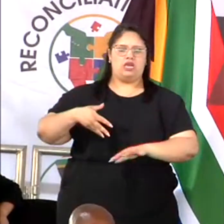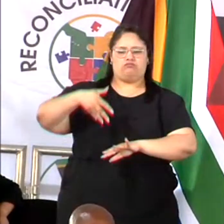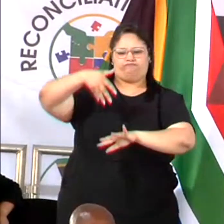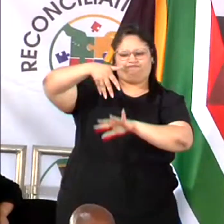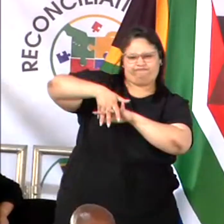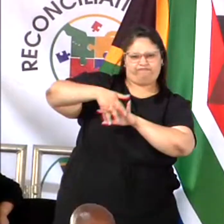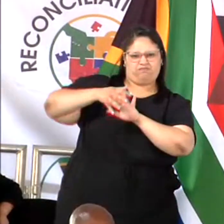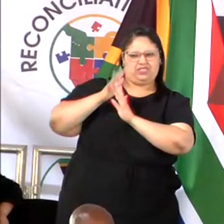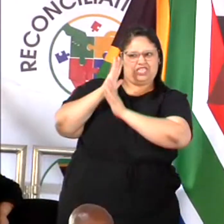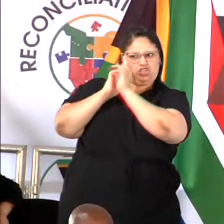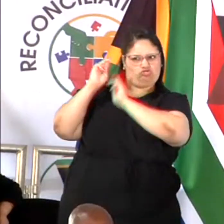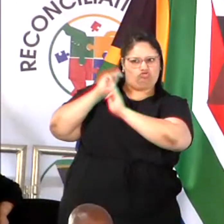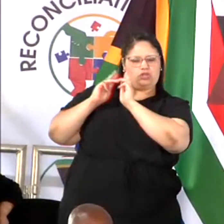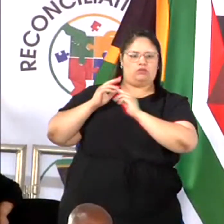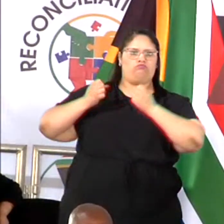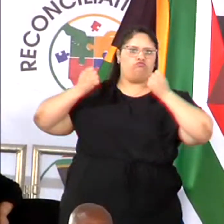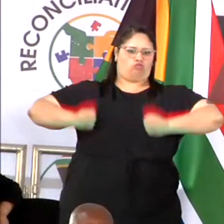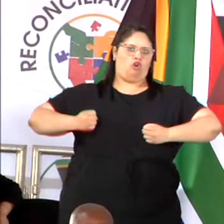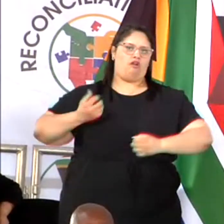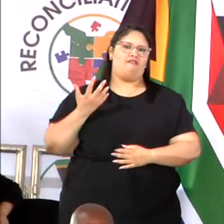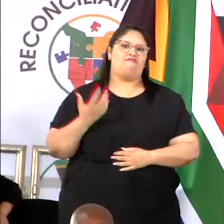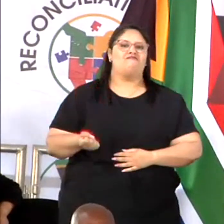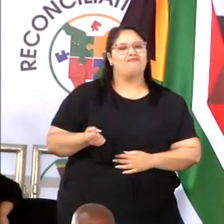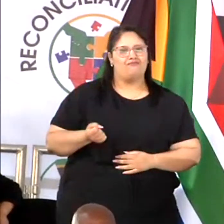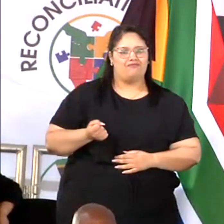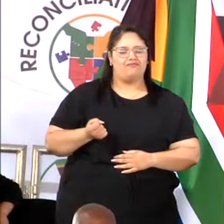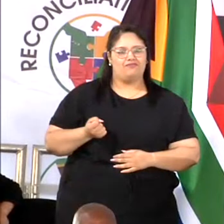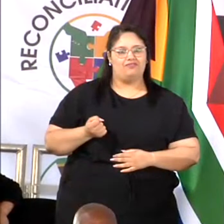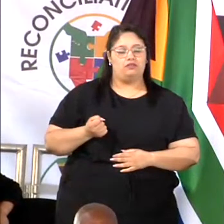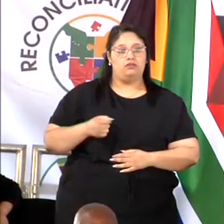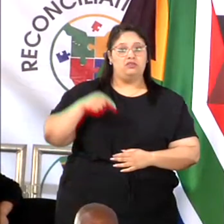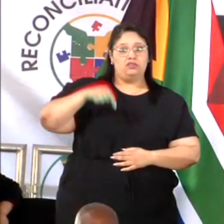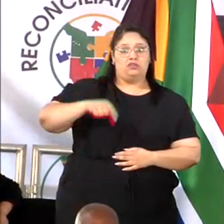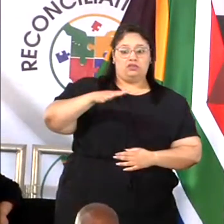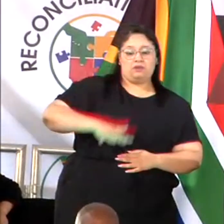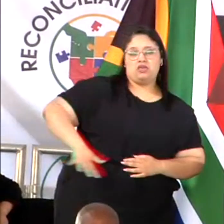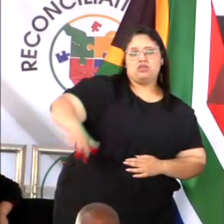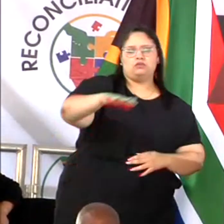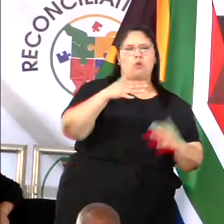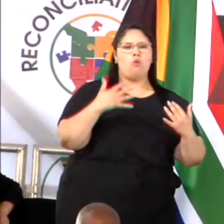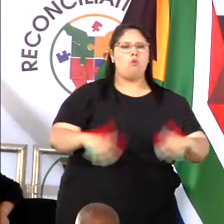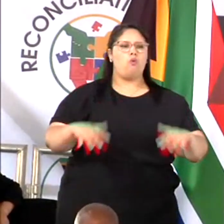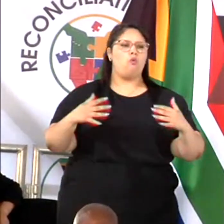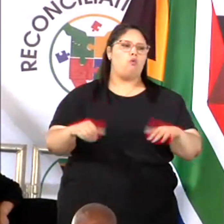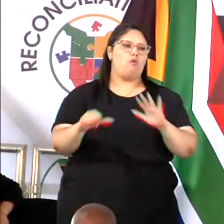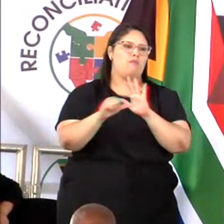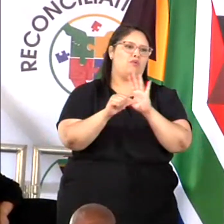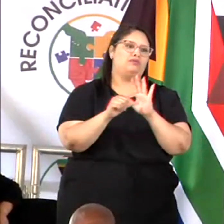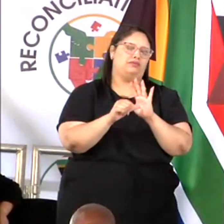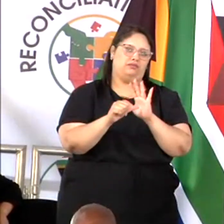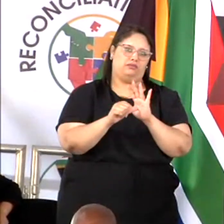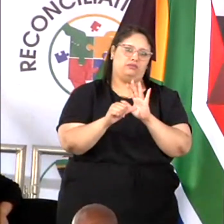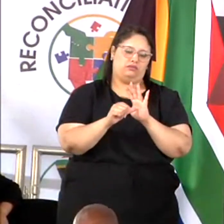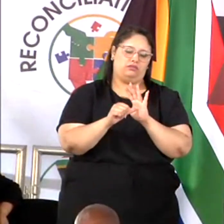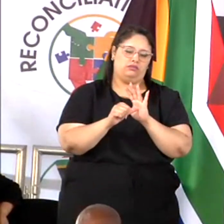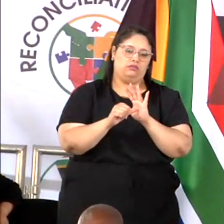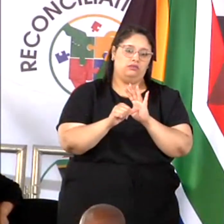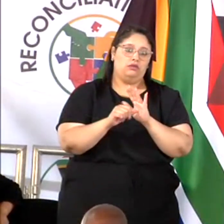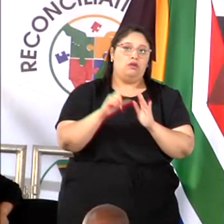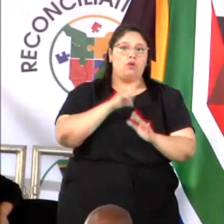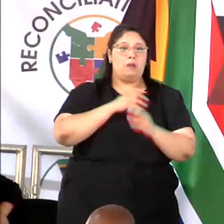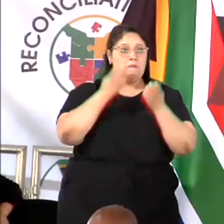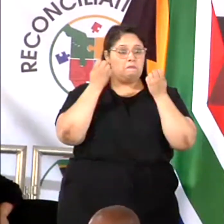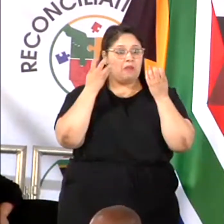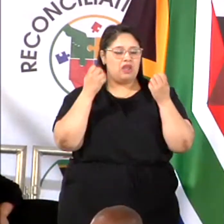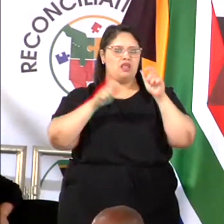history. It is a place that is so important that many of